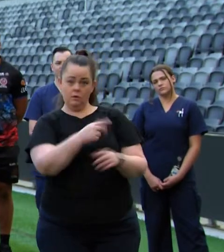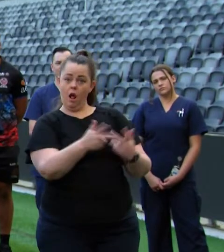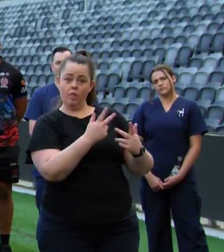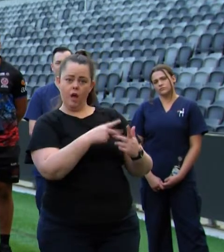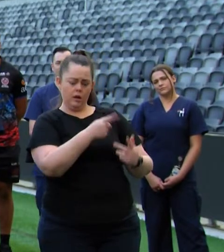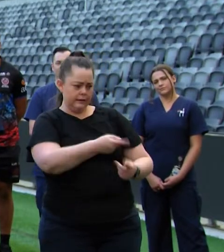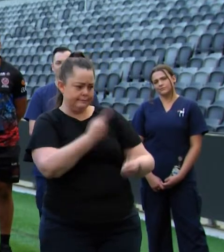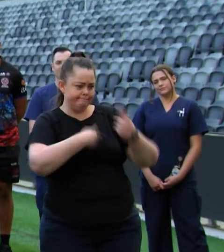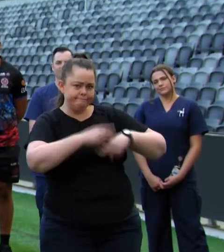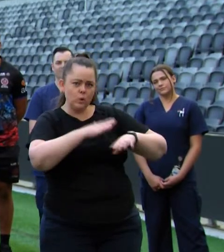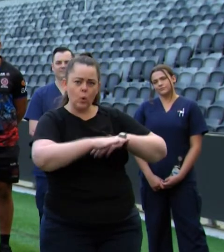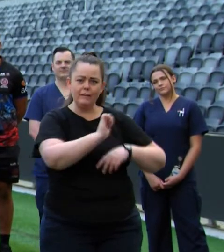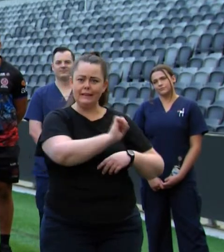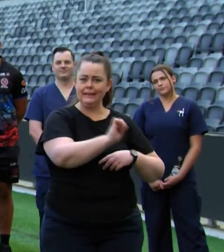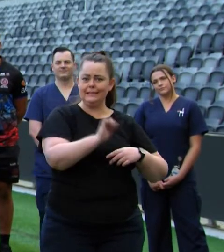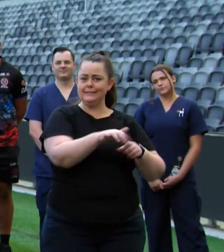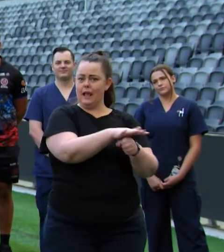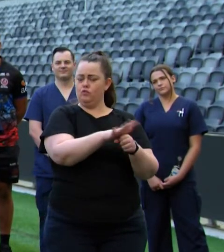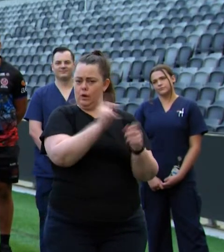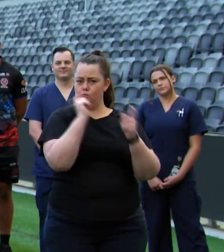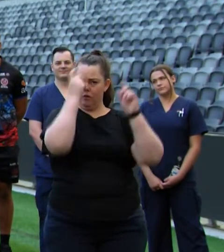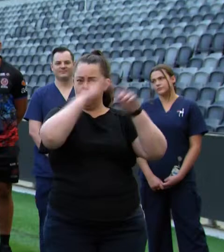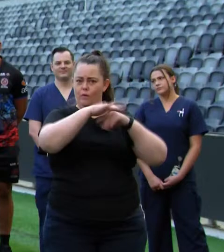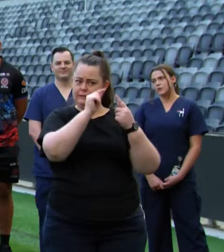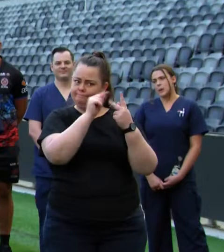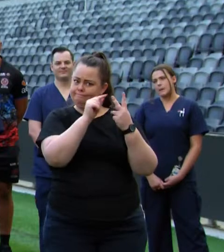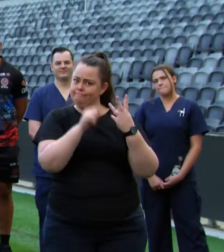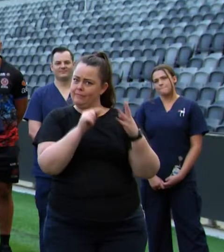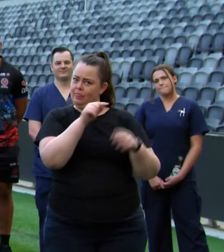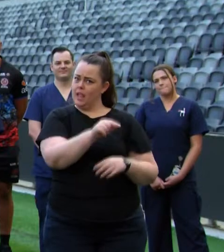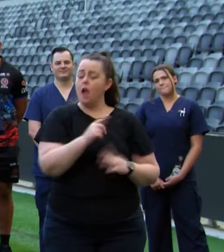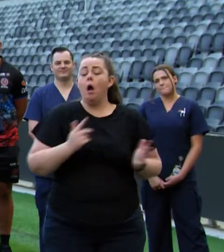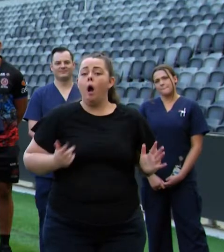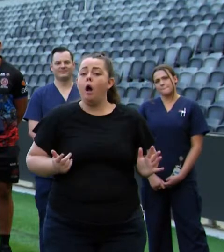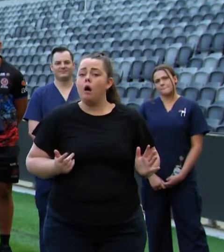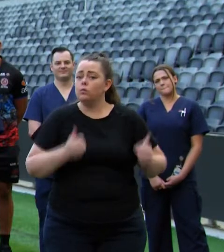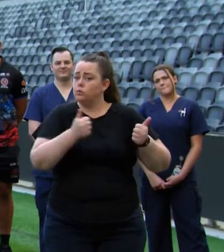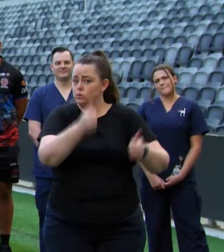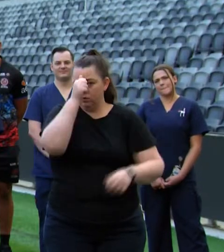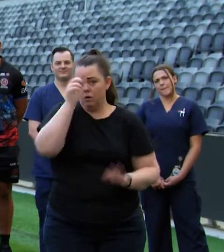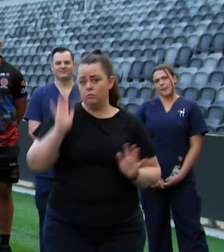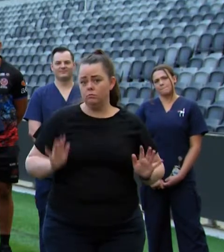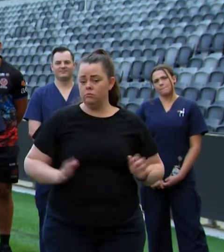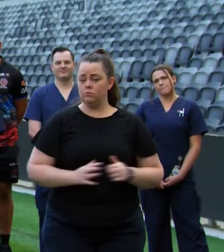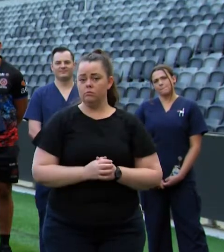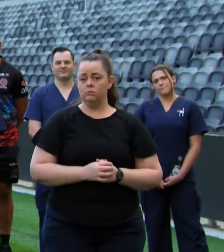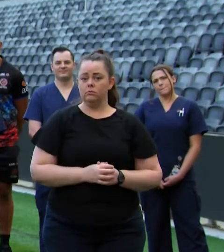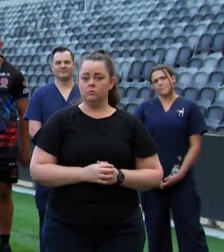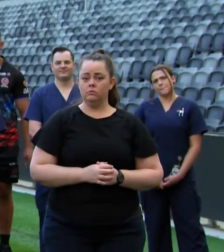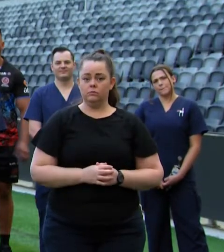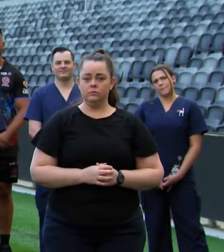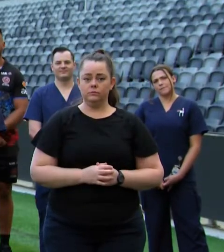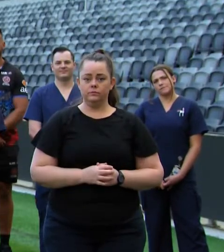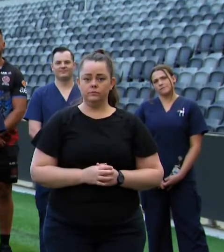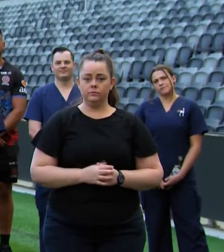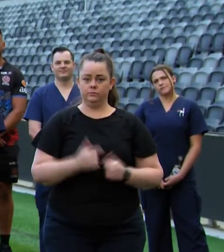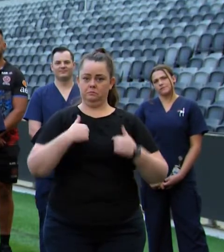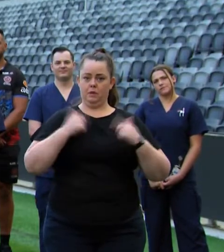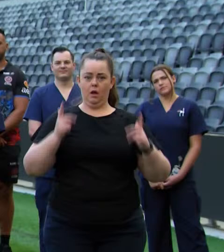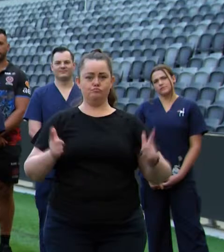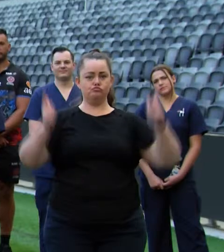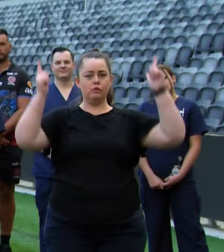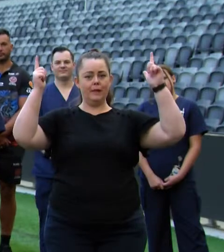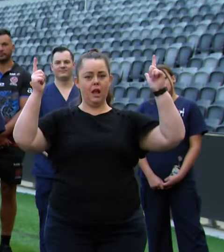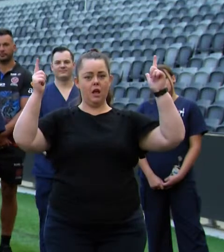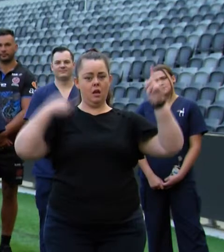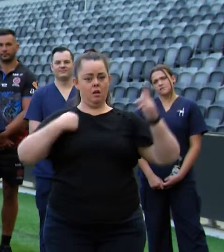raised issues that were of a concern to his electorate. It would only be appropriate for me as Premier of the state to